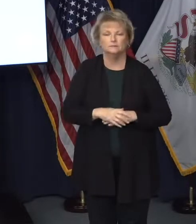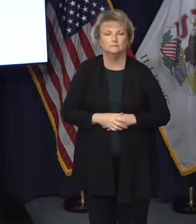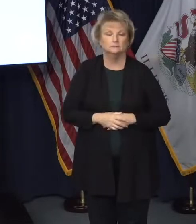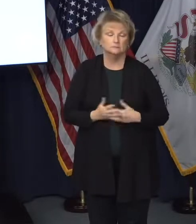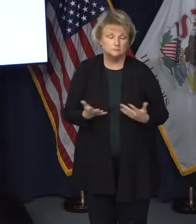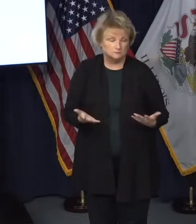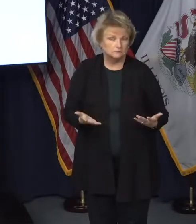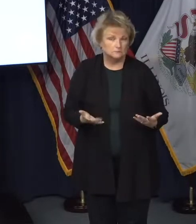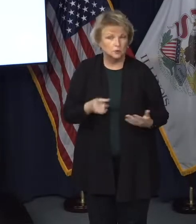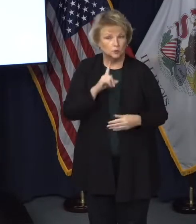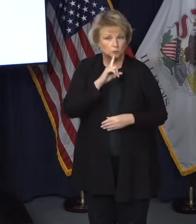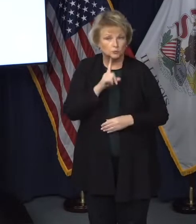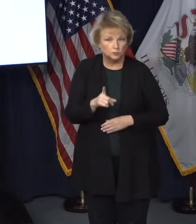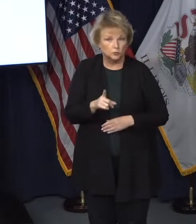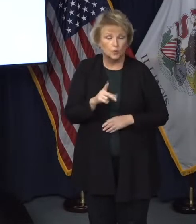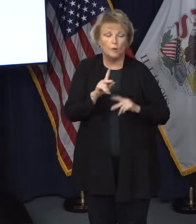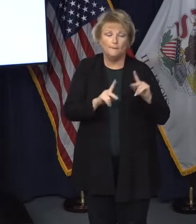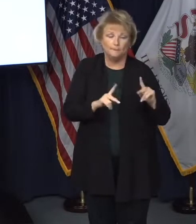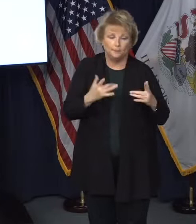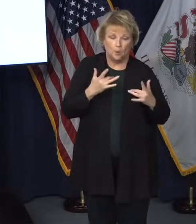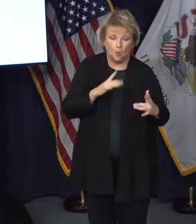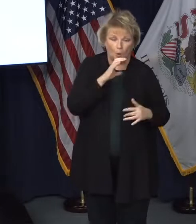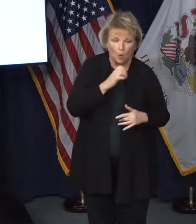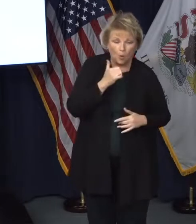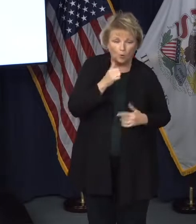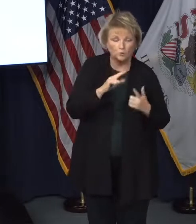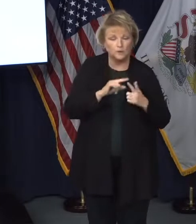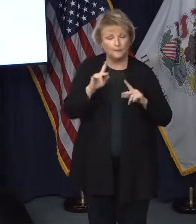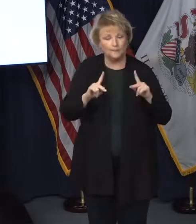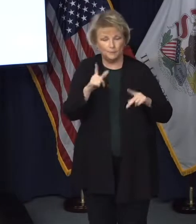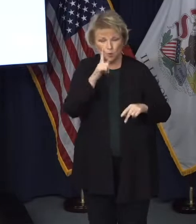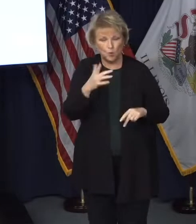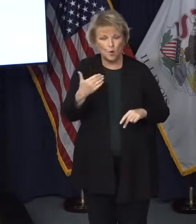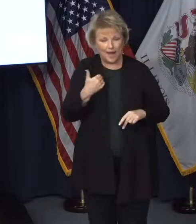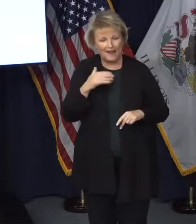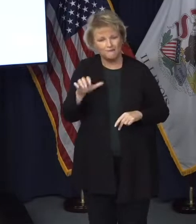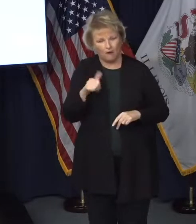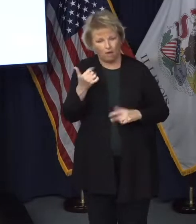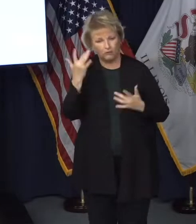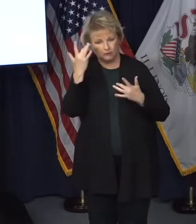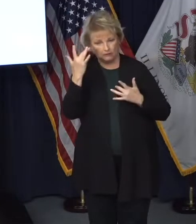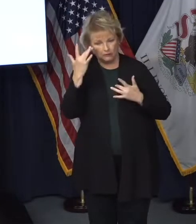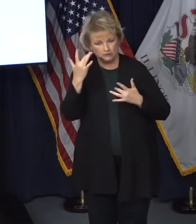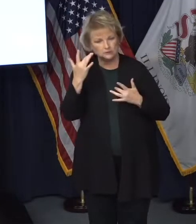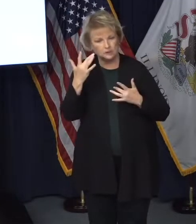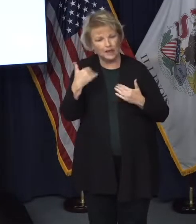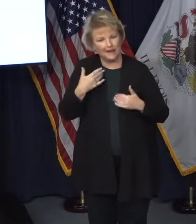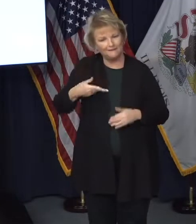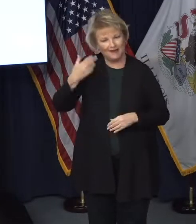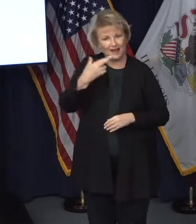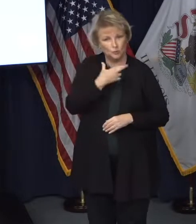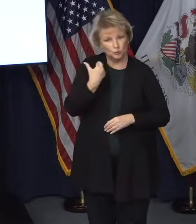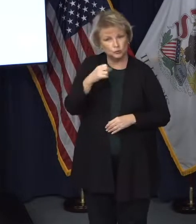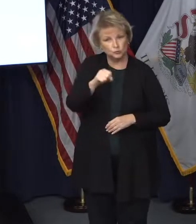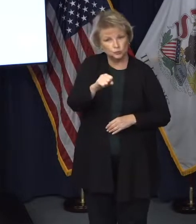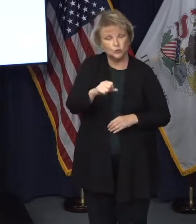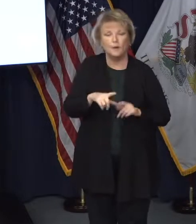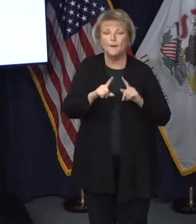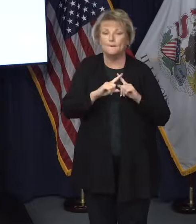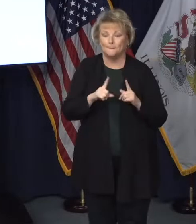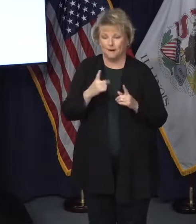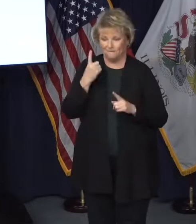Well, it is true that people who are older and people who have comorbidities are at higher risk, but I will tell you that of